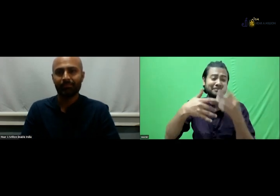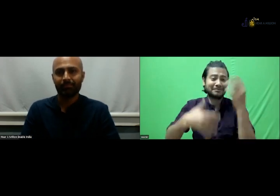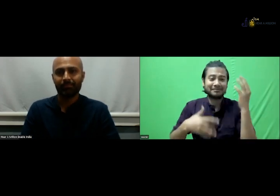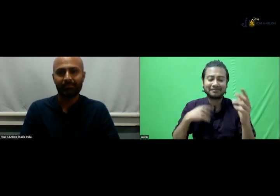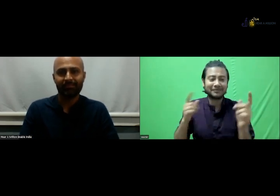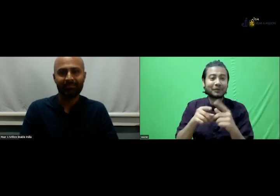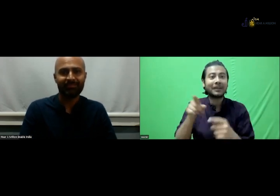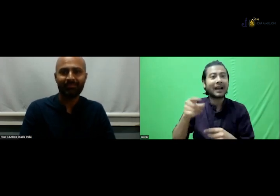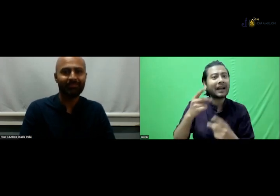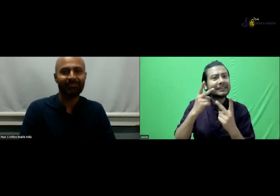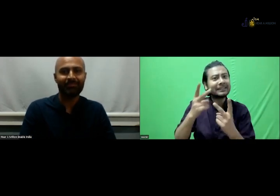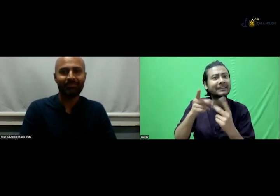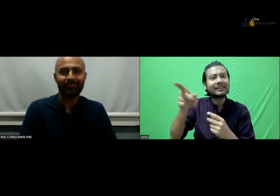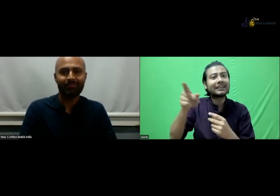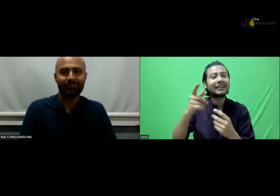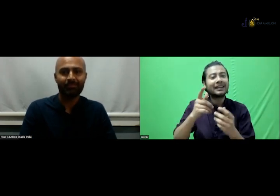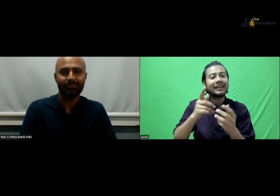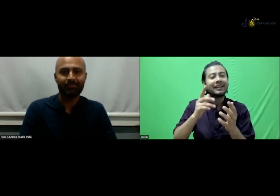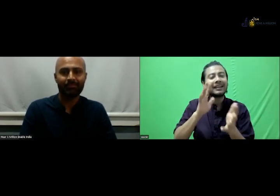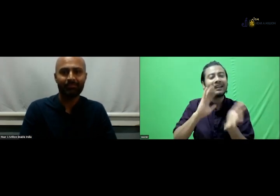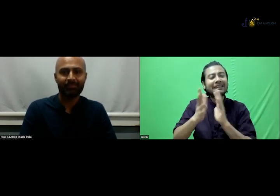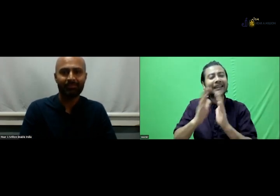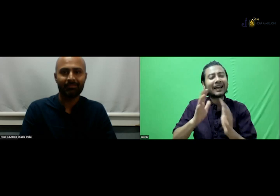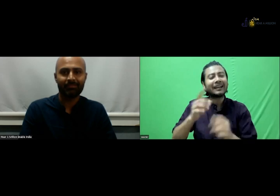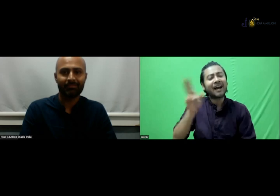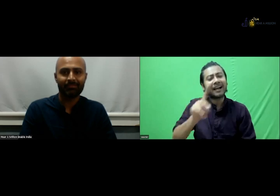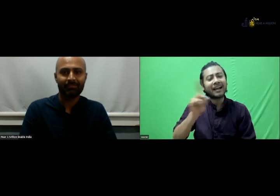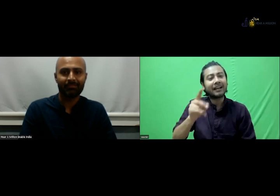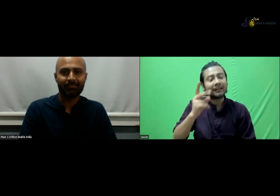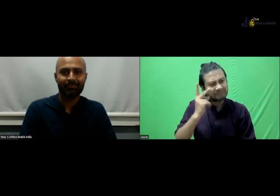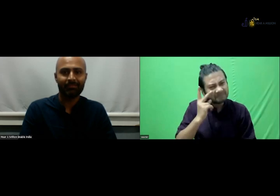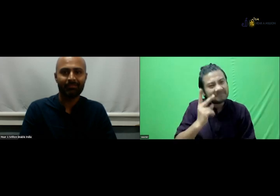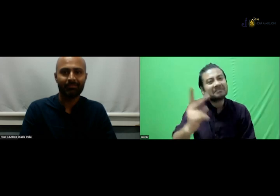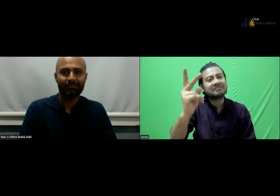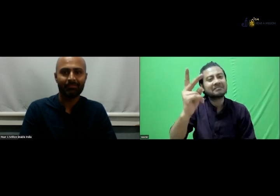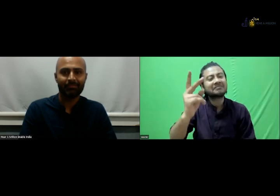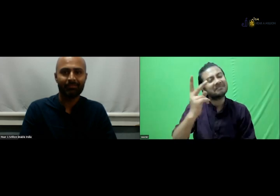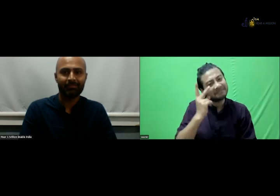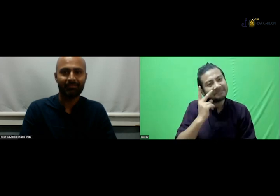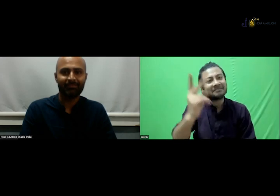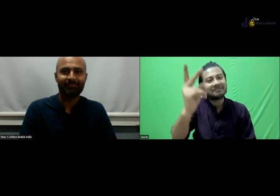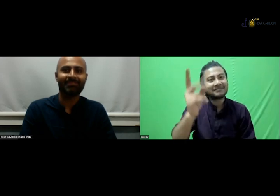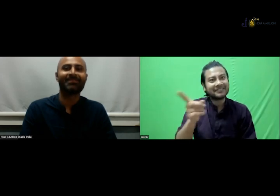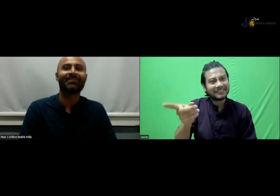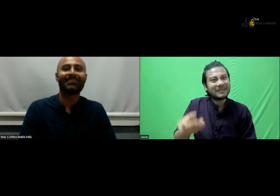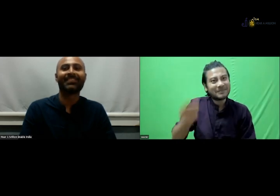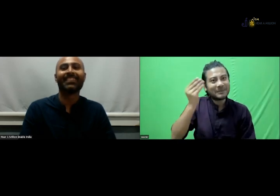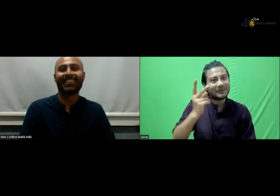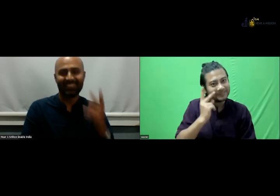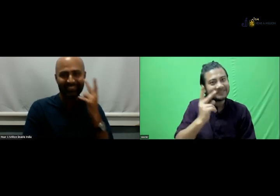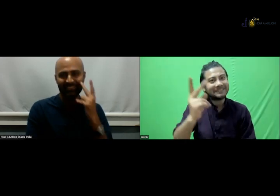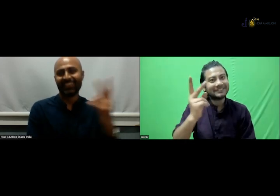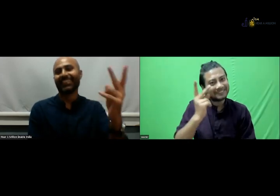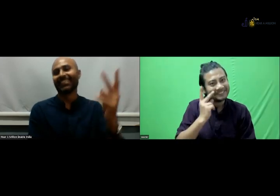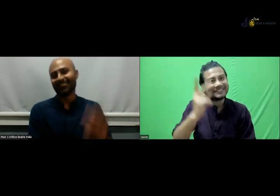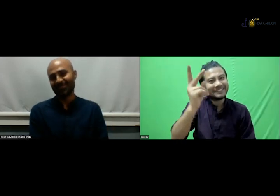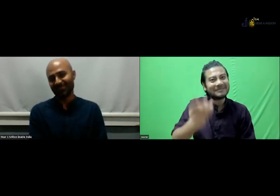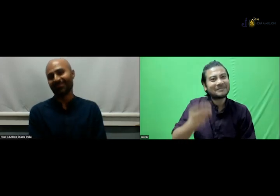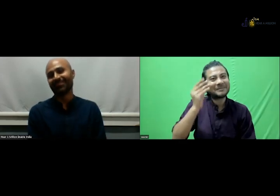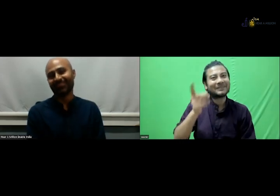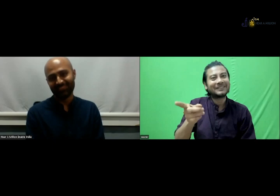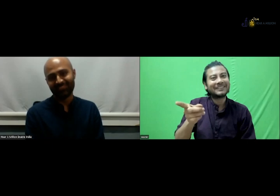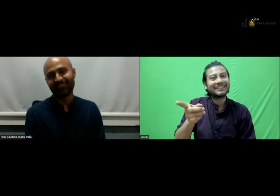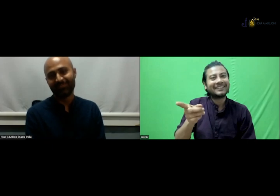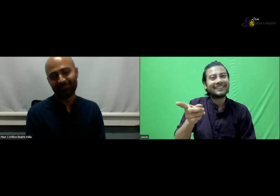people in between if she's not getting anything. So I have seen her, when she will always say, we'll